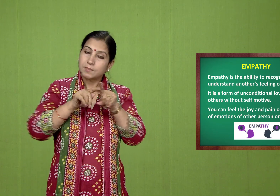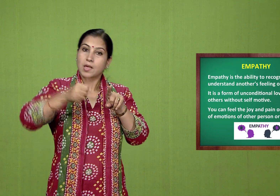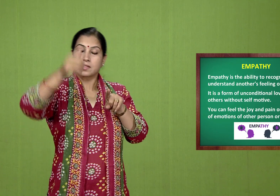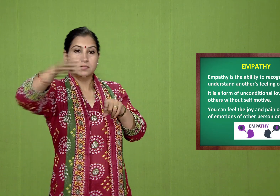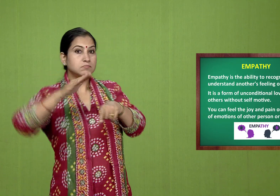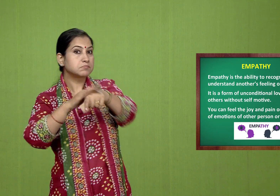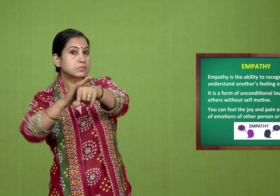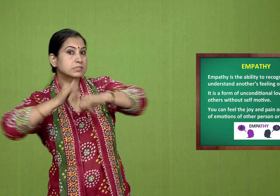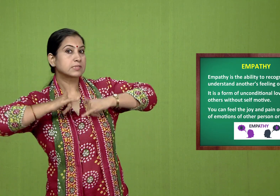others.